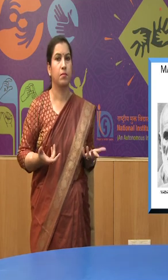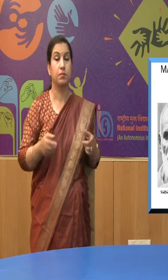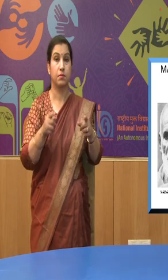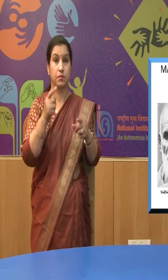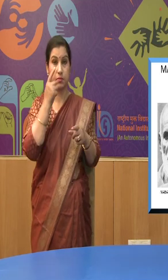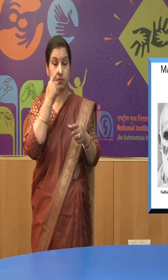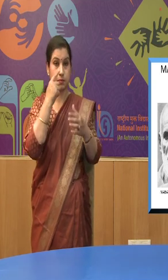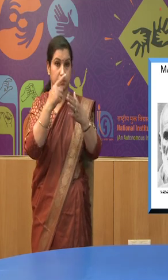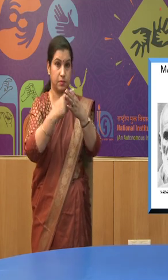Jyotiba Phule,